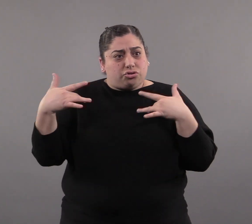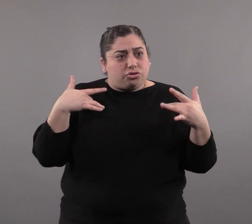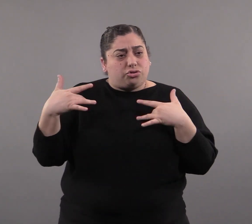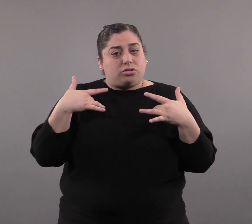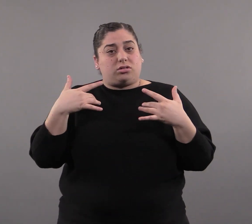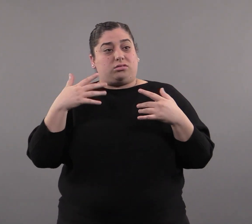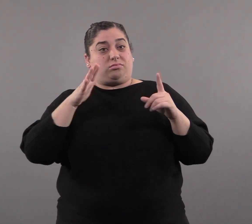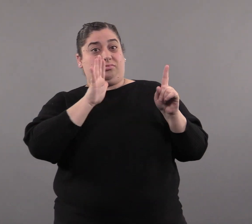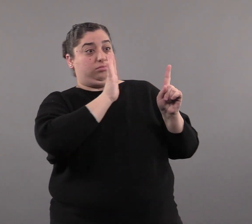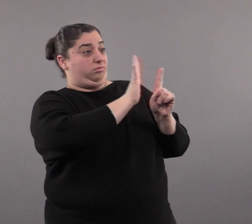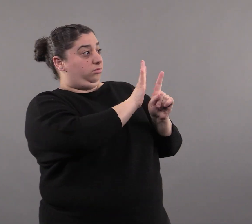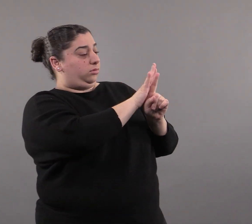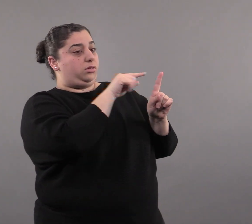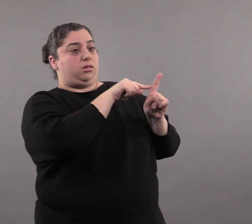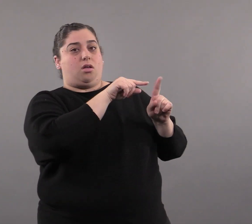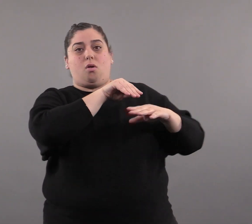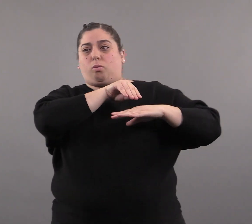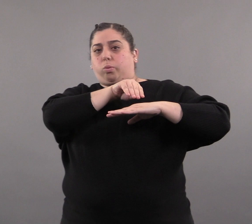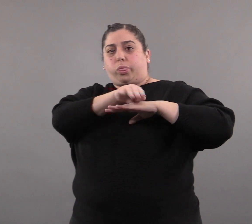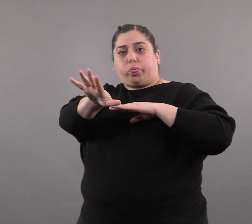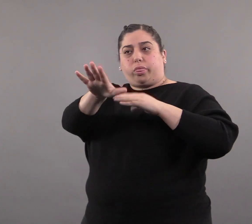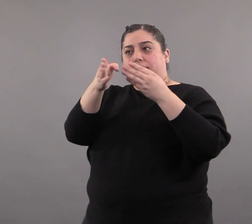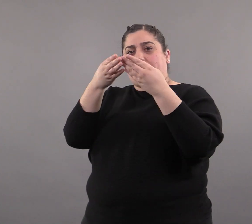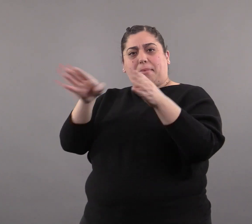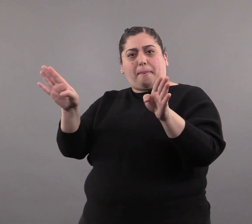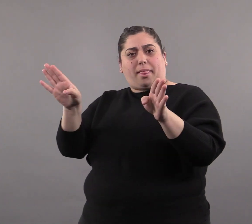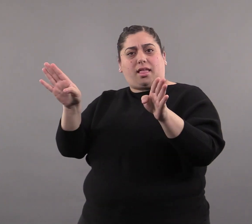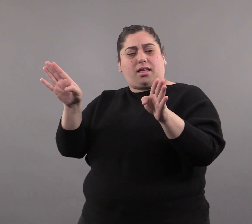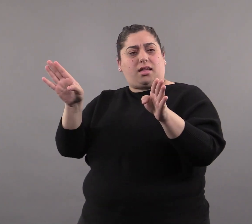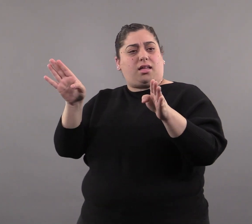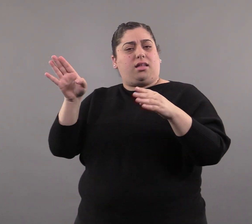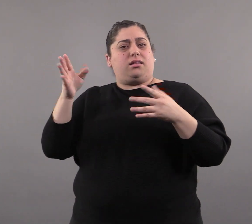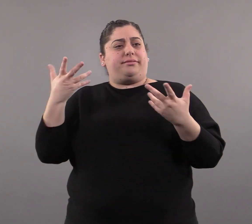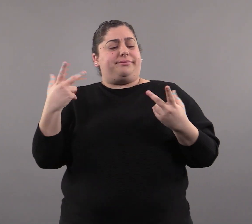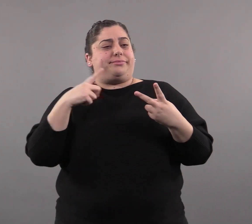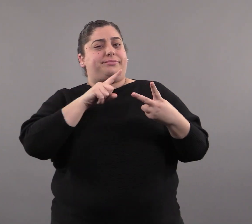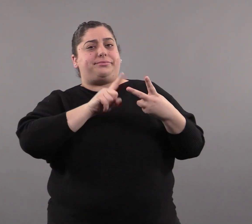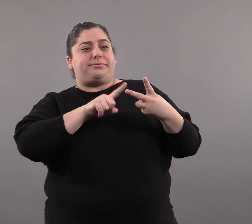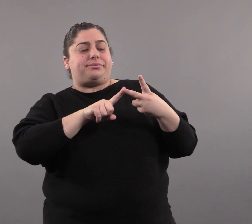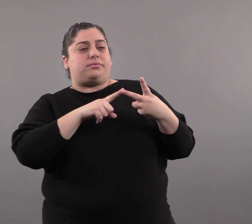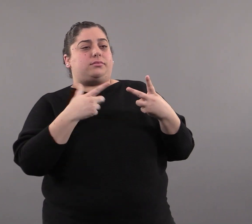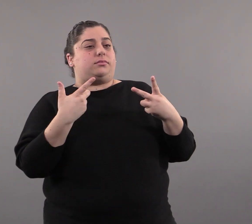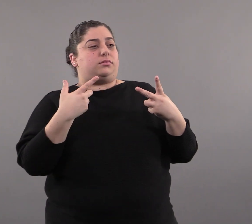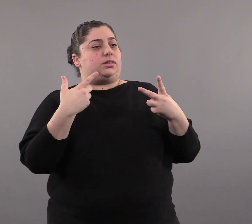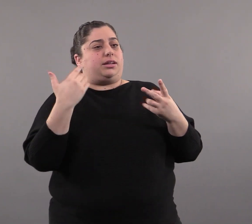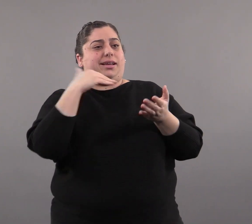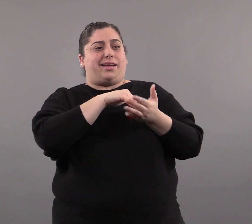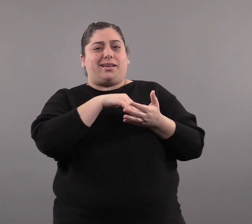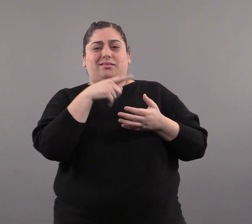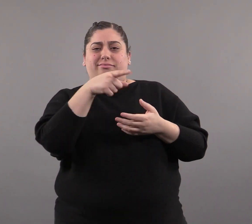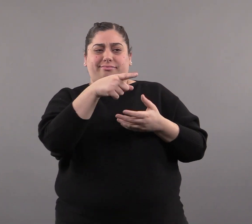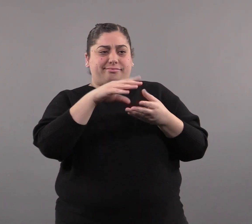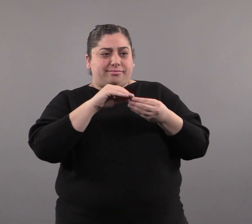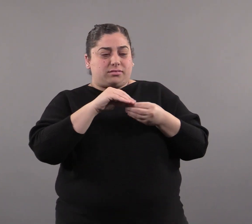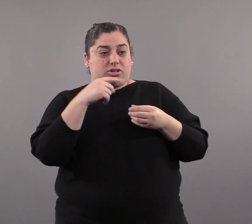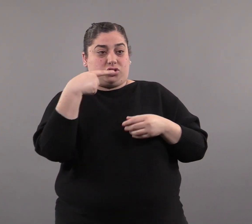and any potential concerns with regard to exposures other than a person at home. As was